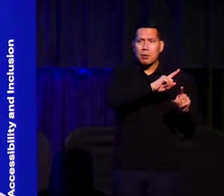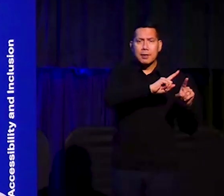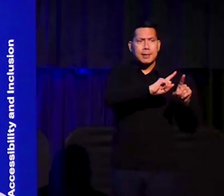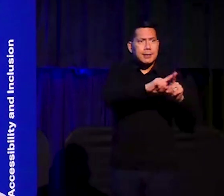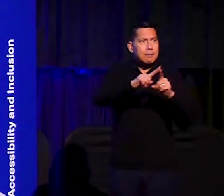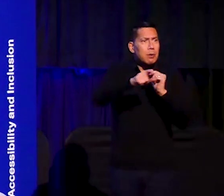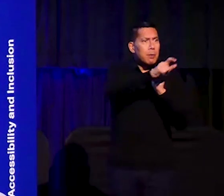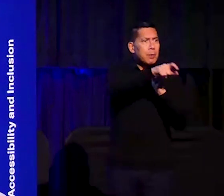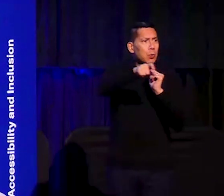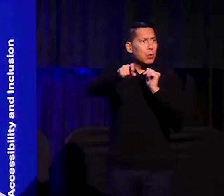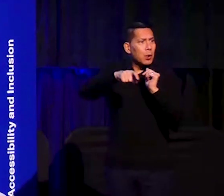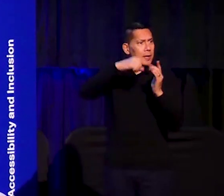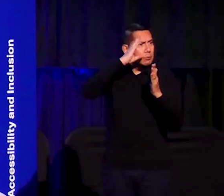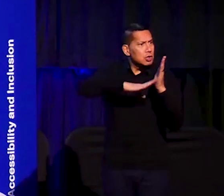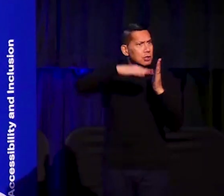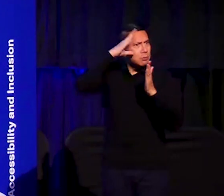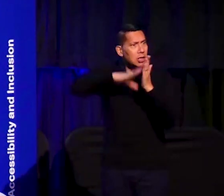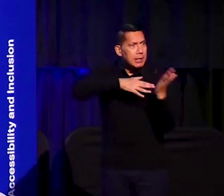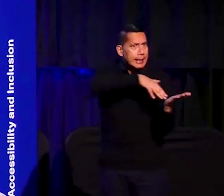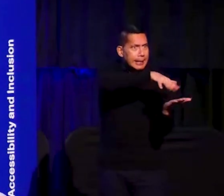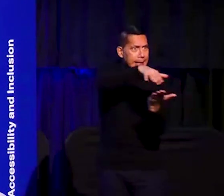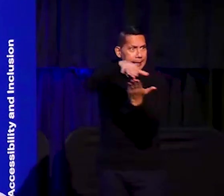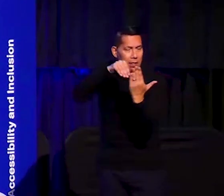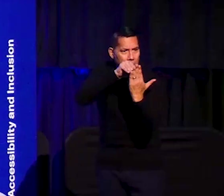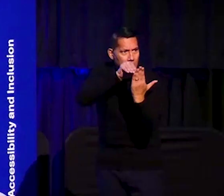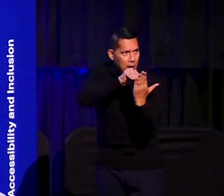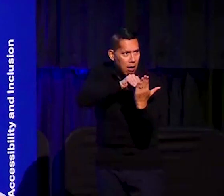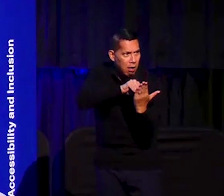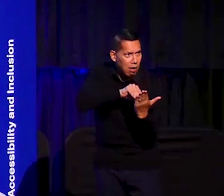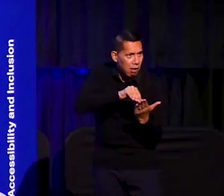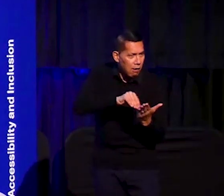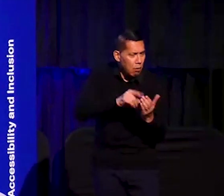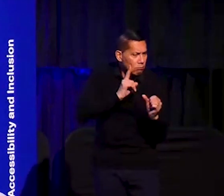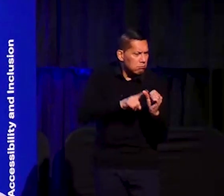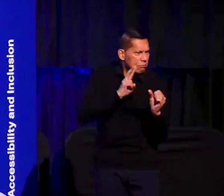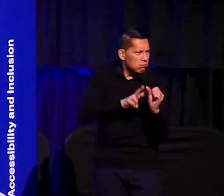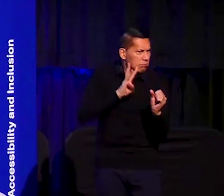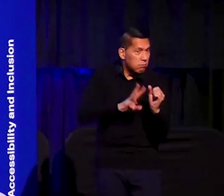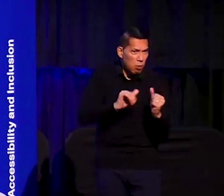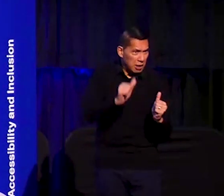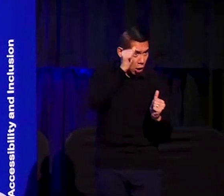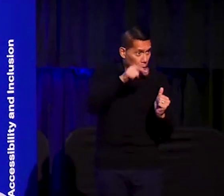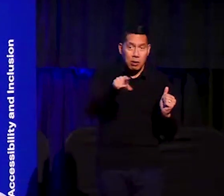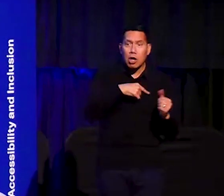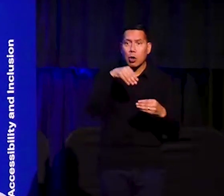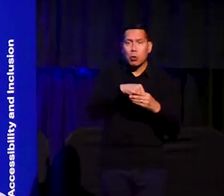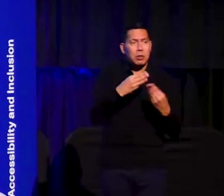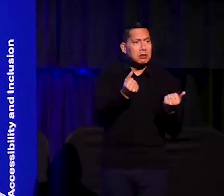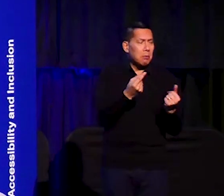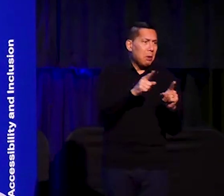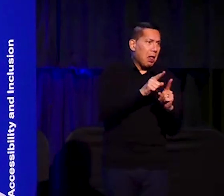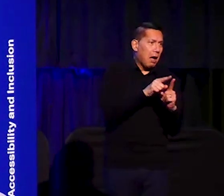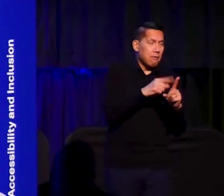this user research from previous years. It's stuff that we already know. And it includes these things like, oh, sunlight is going to wash out